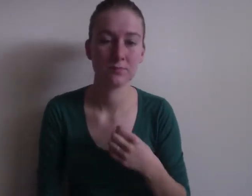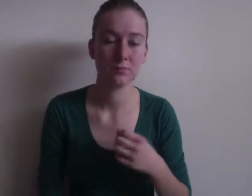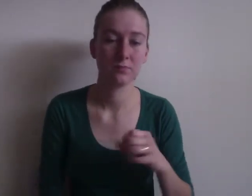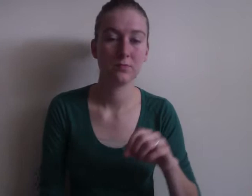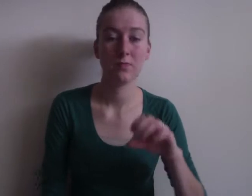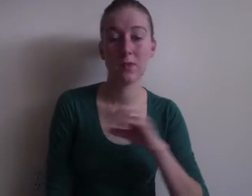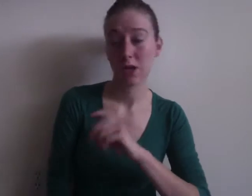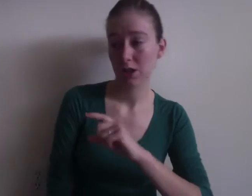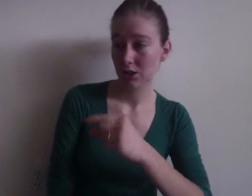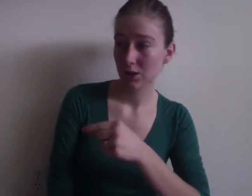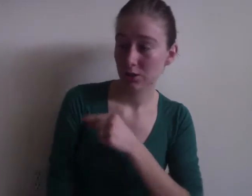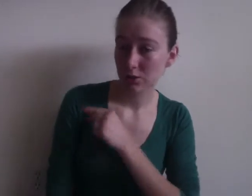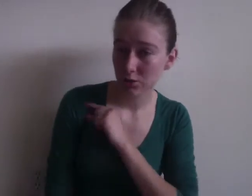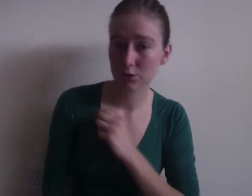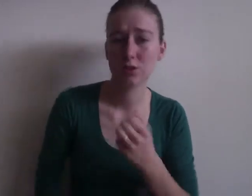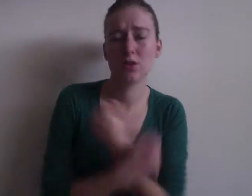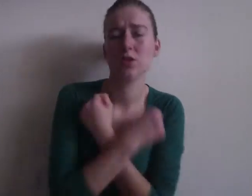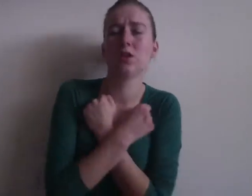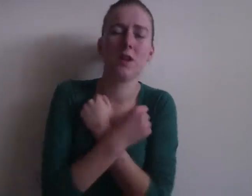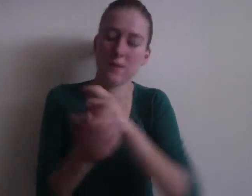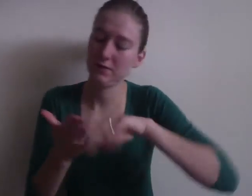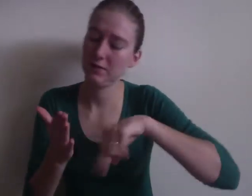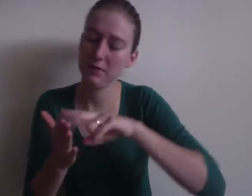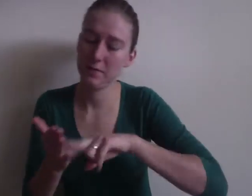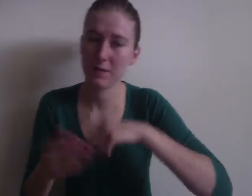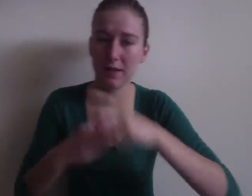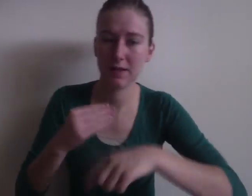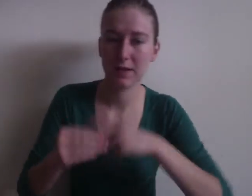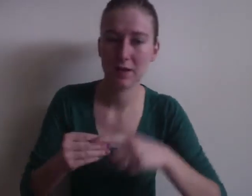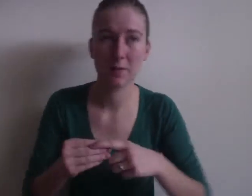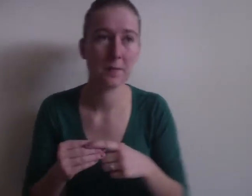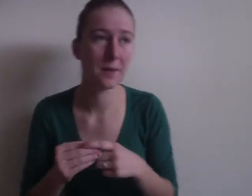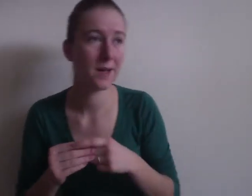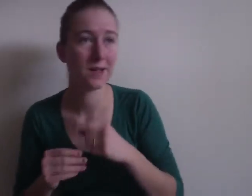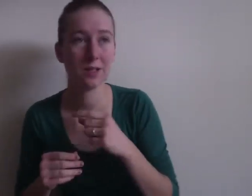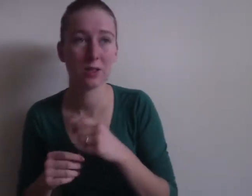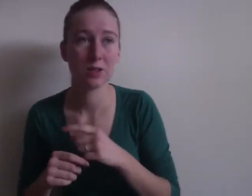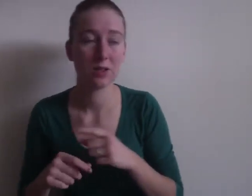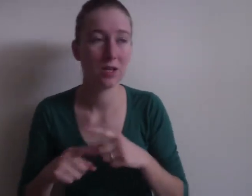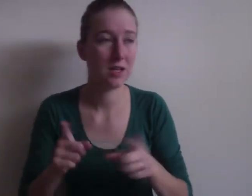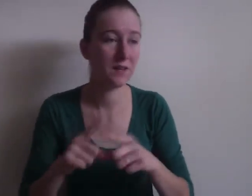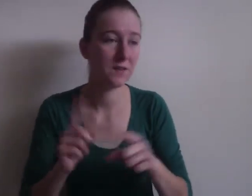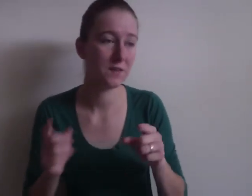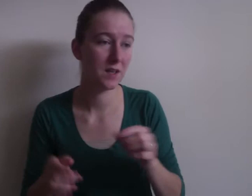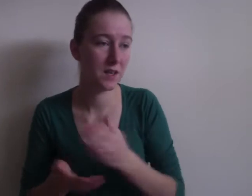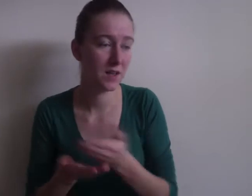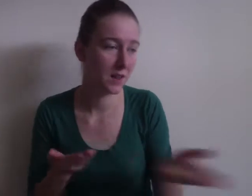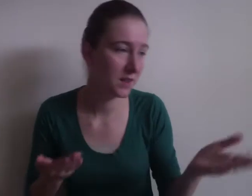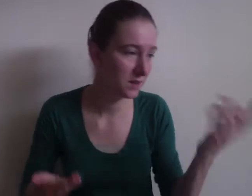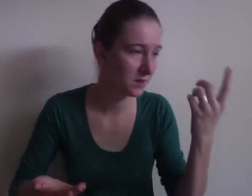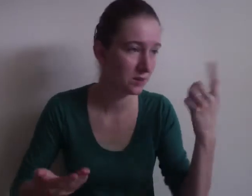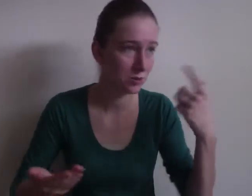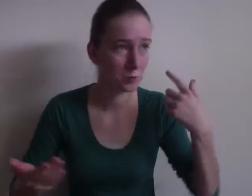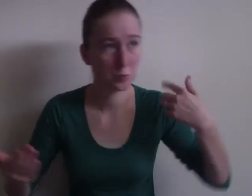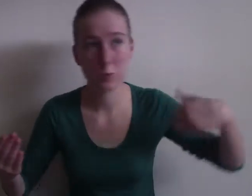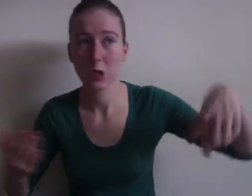the things that were around her. When she was in New York, she painted about the big city. And we have this